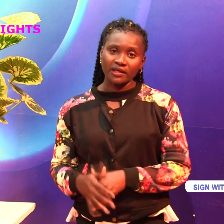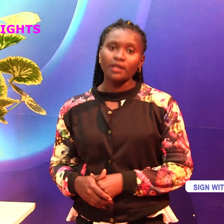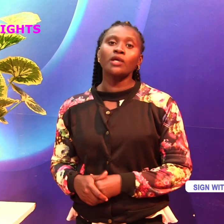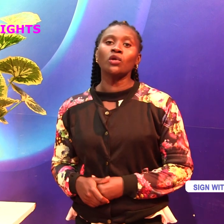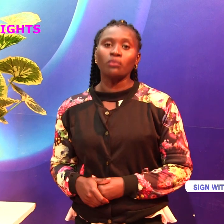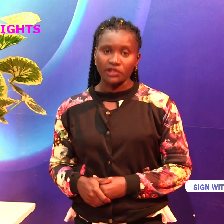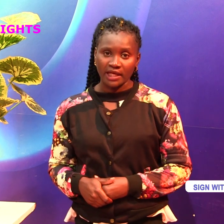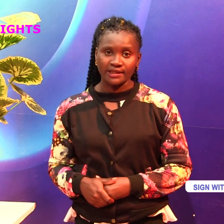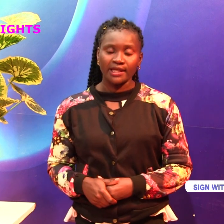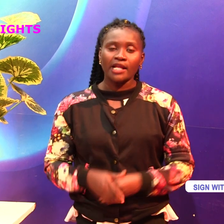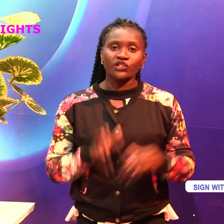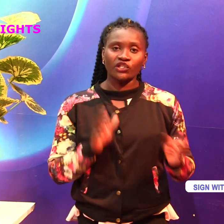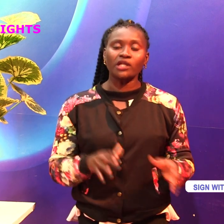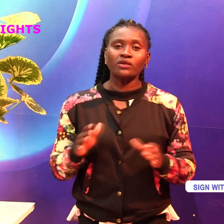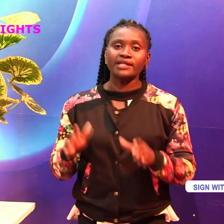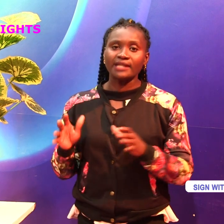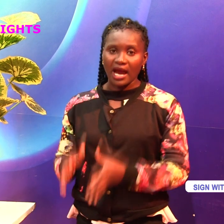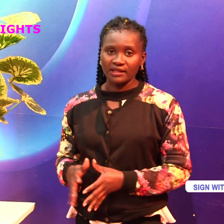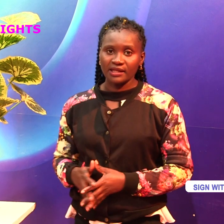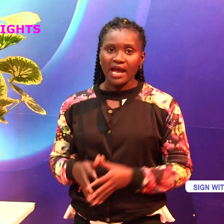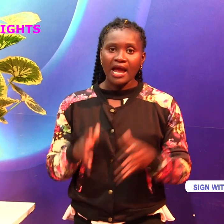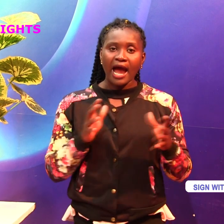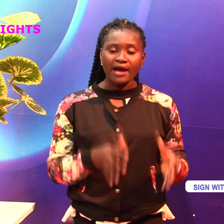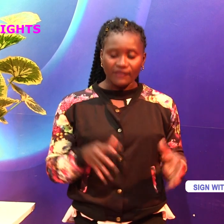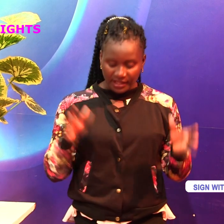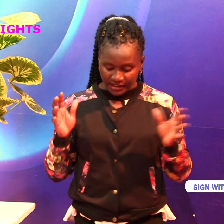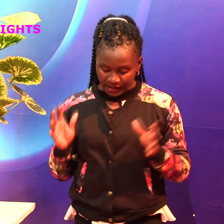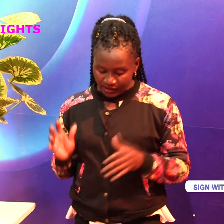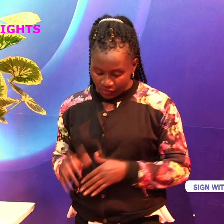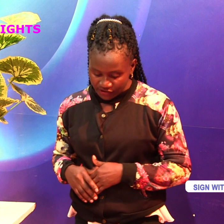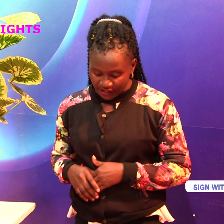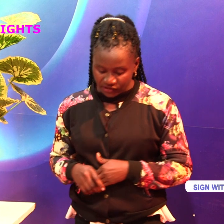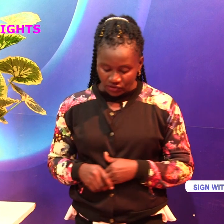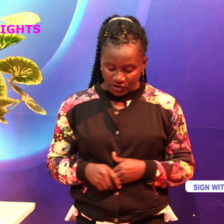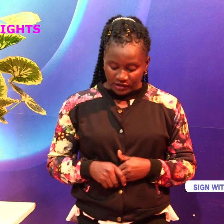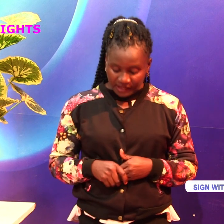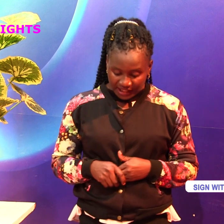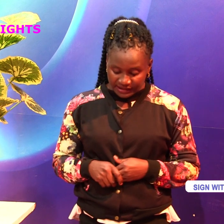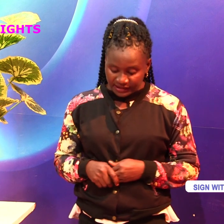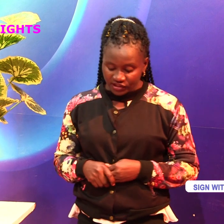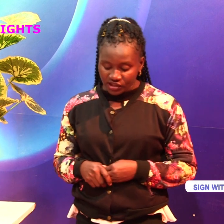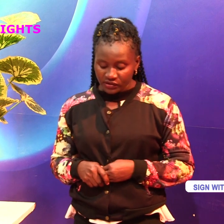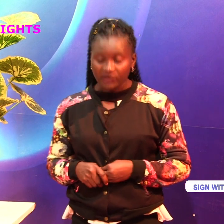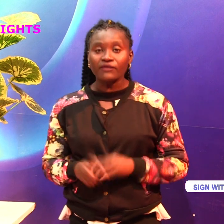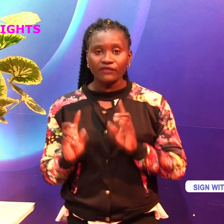very important. Children's rights are very important. So rights, children,